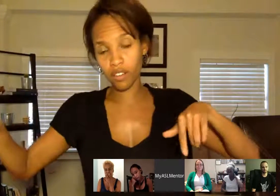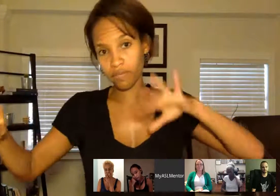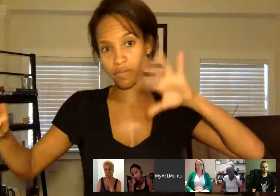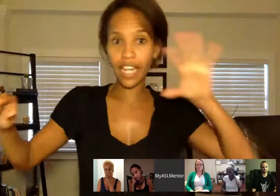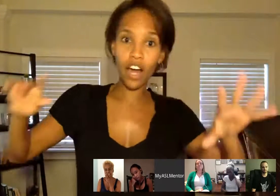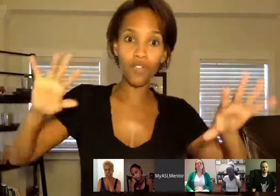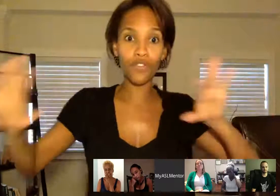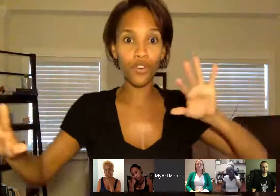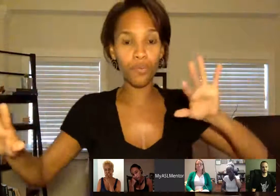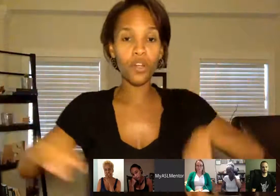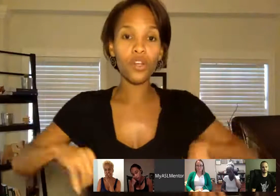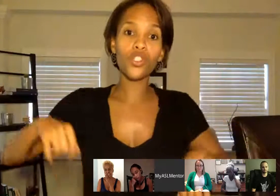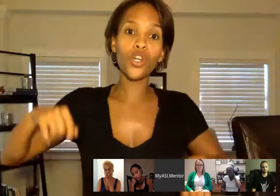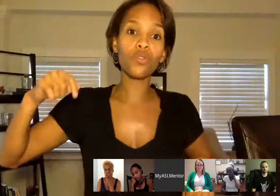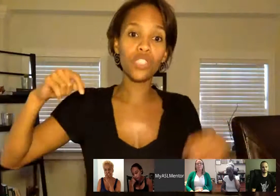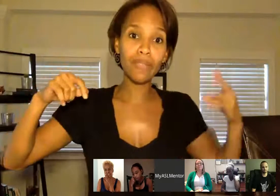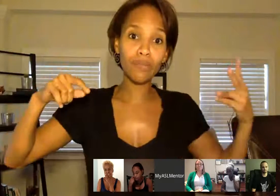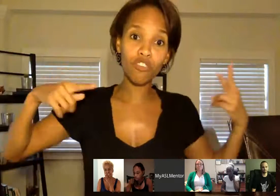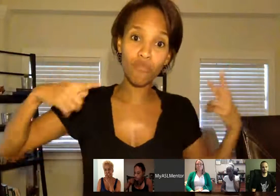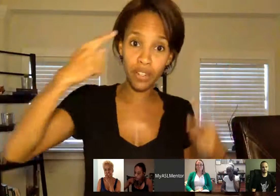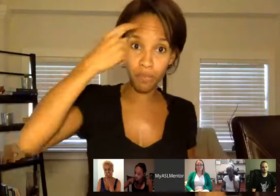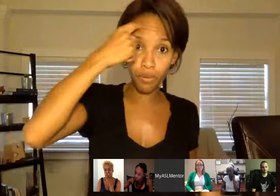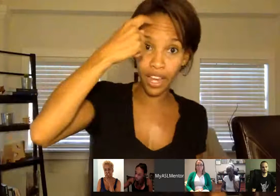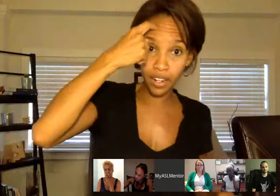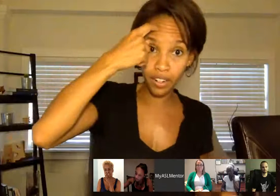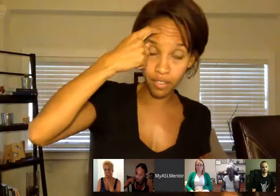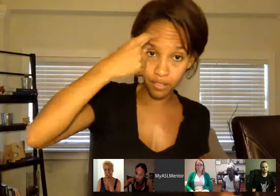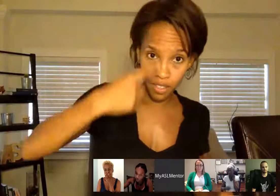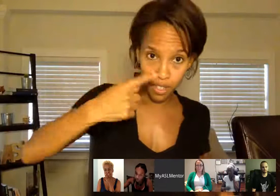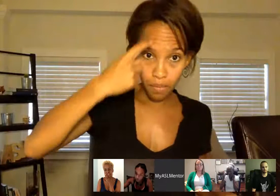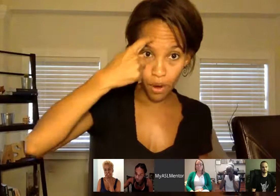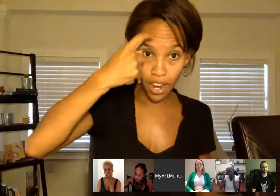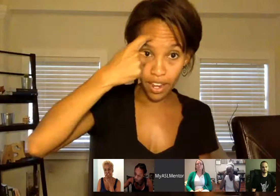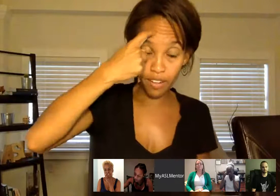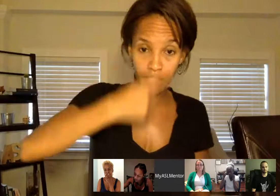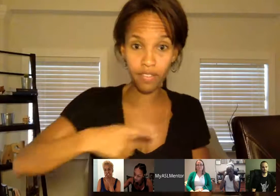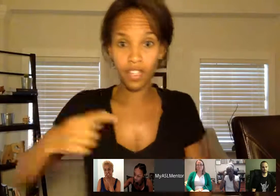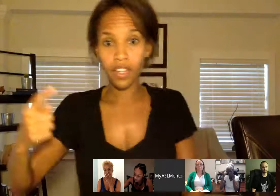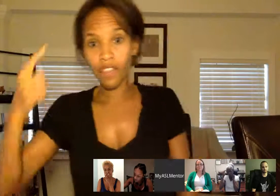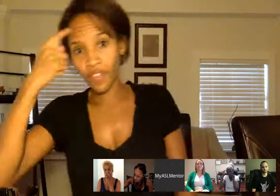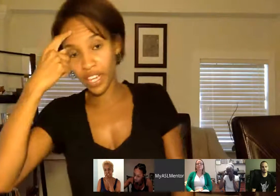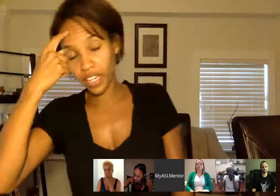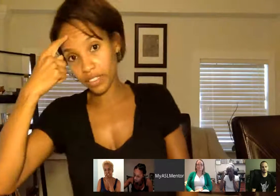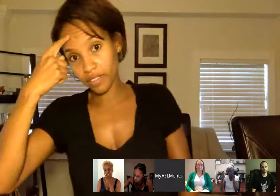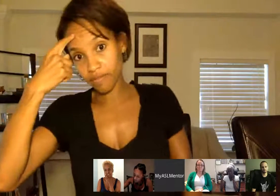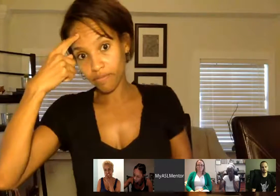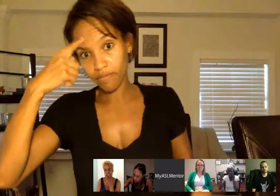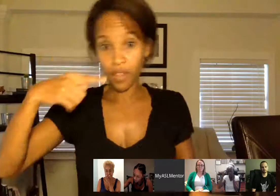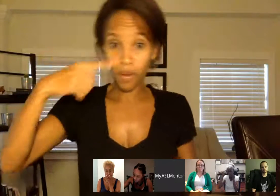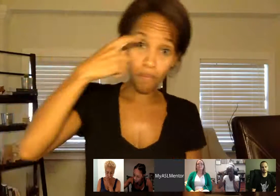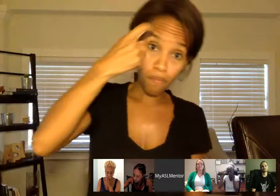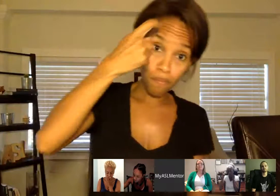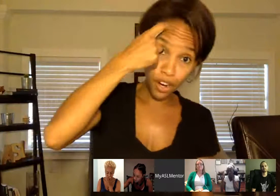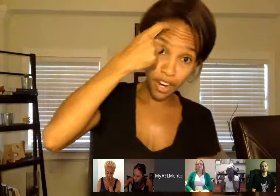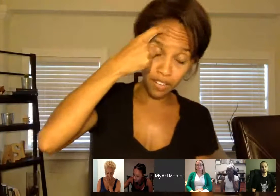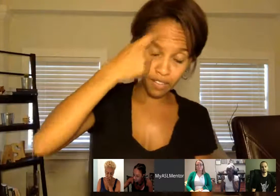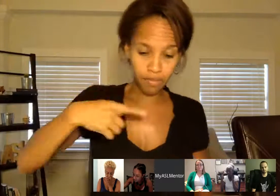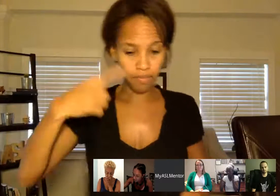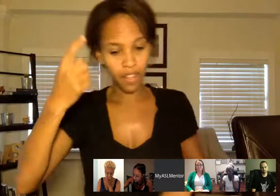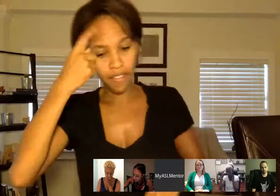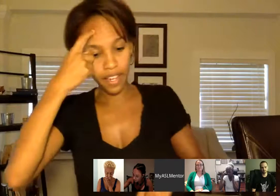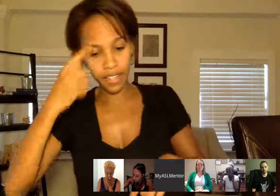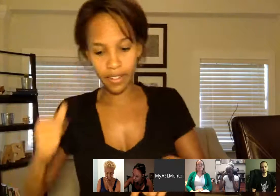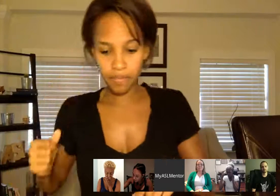think. Noun, verb. So double movement, brain, brain, think.